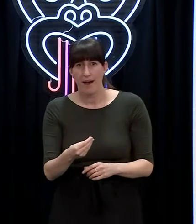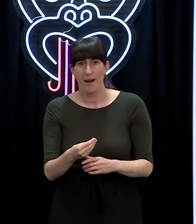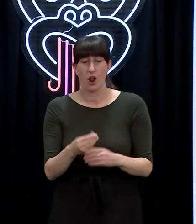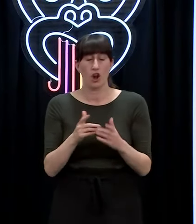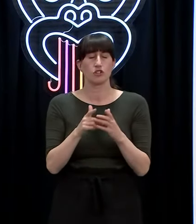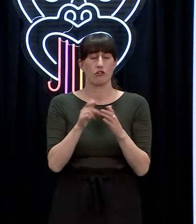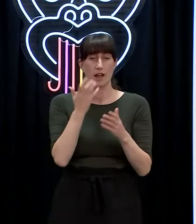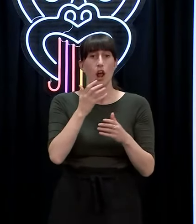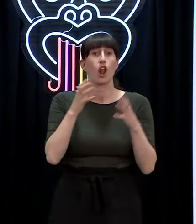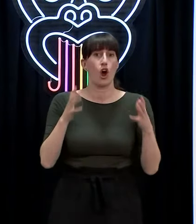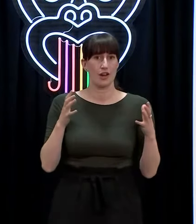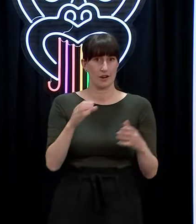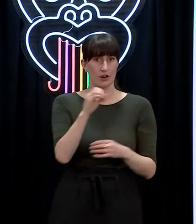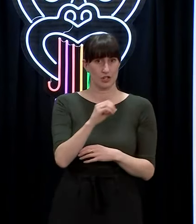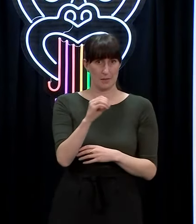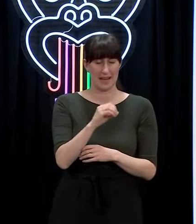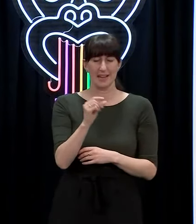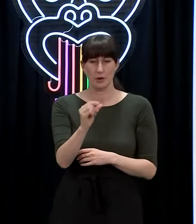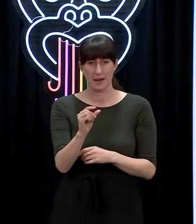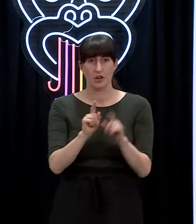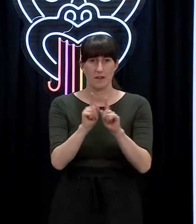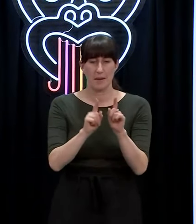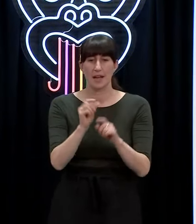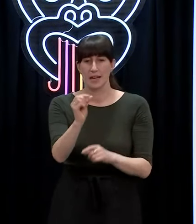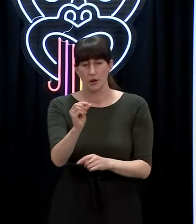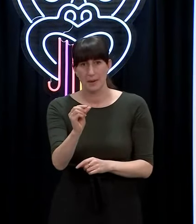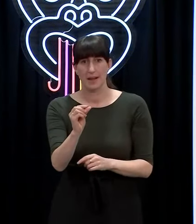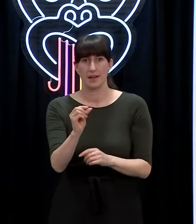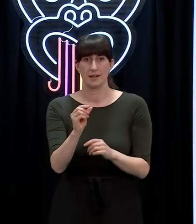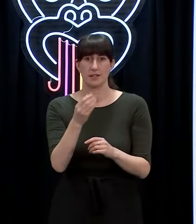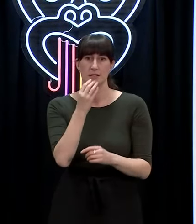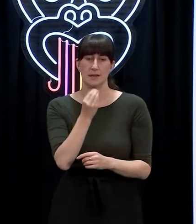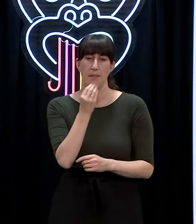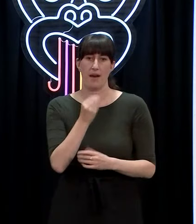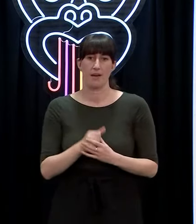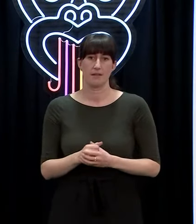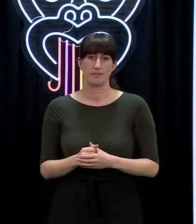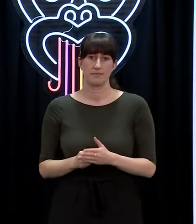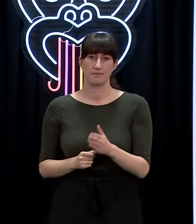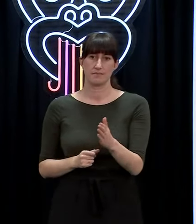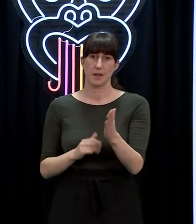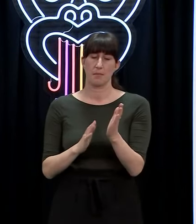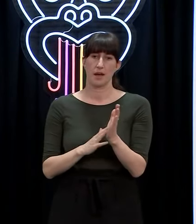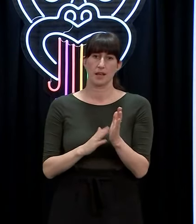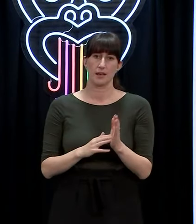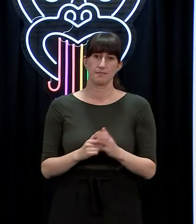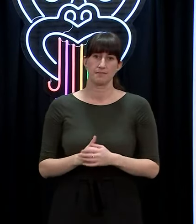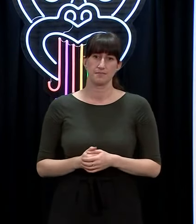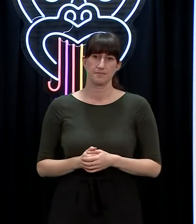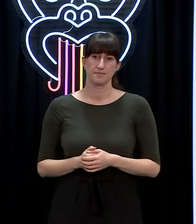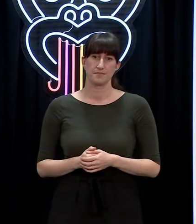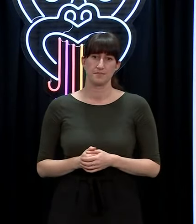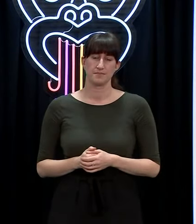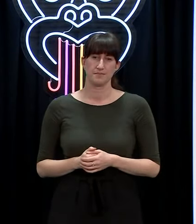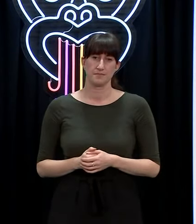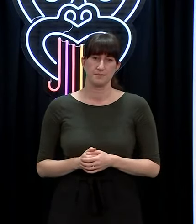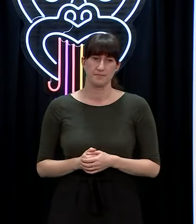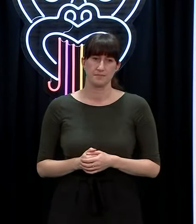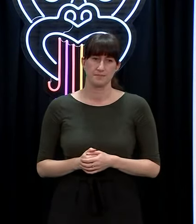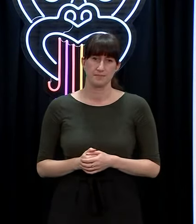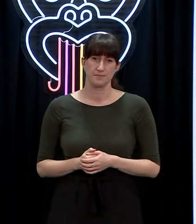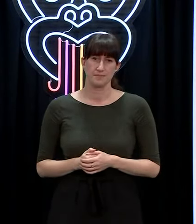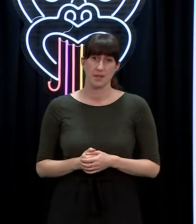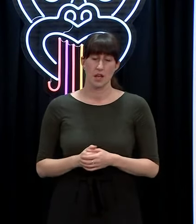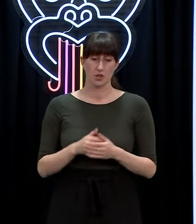those forward months. I'll come up to Mikey. Minister, is it ever acceptable to be deporting people during